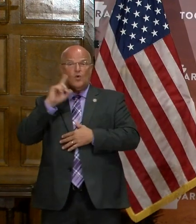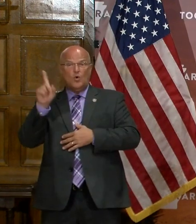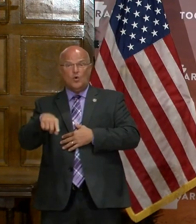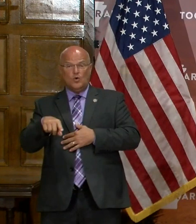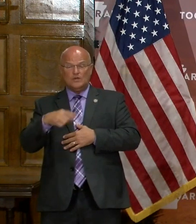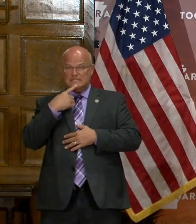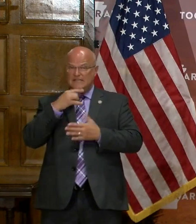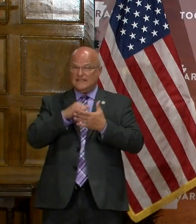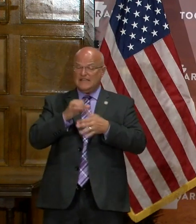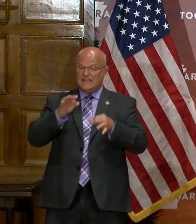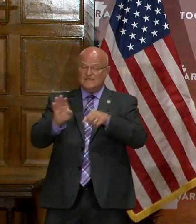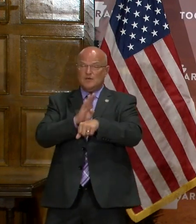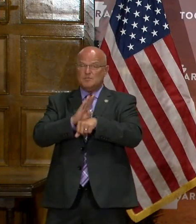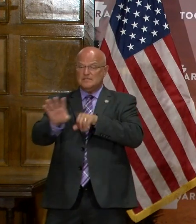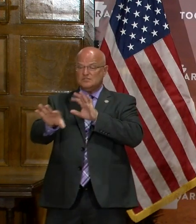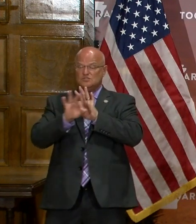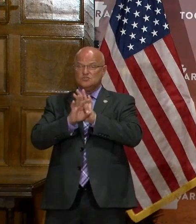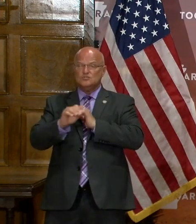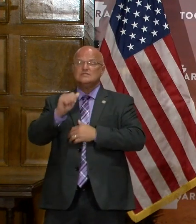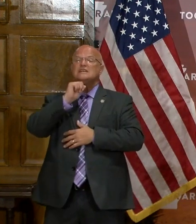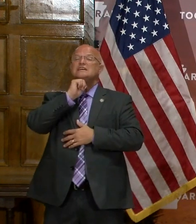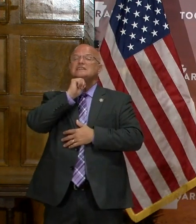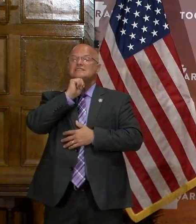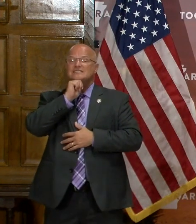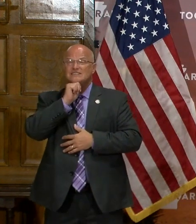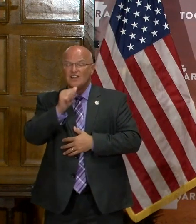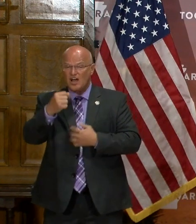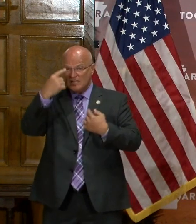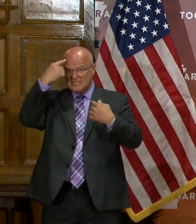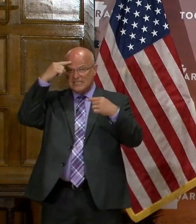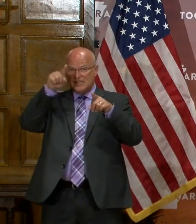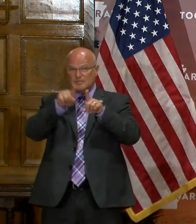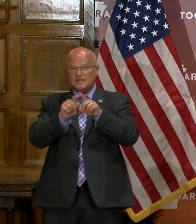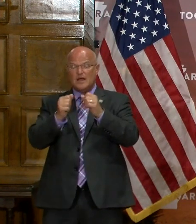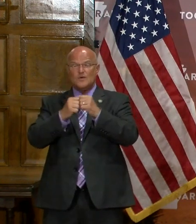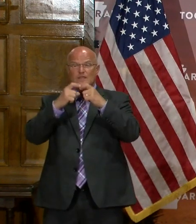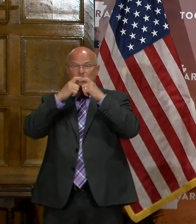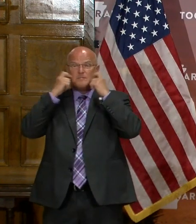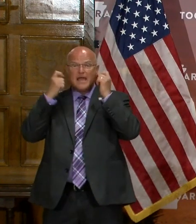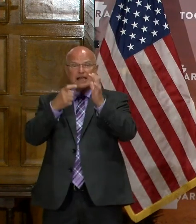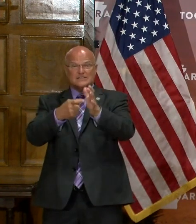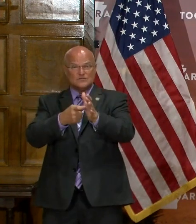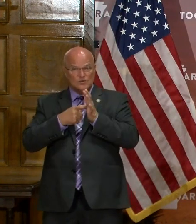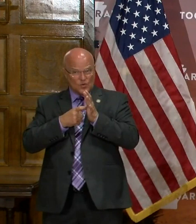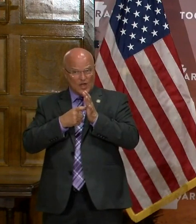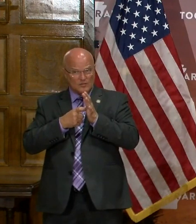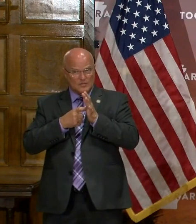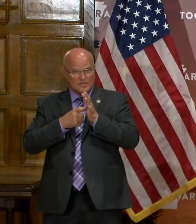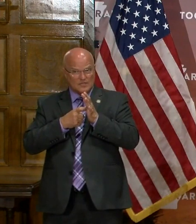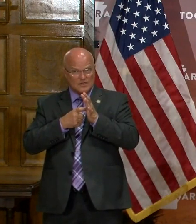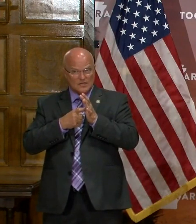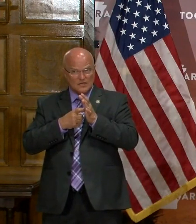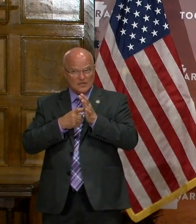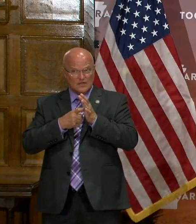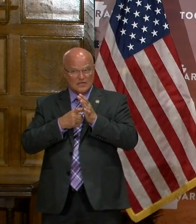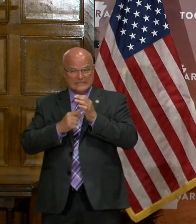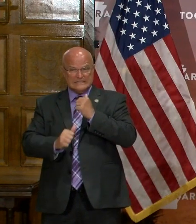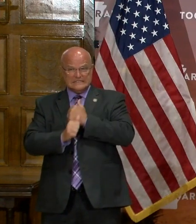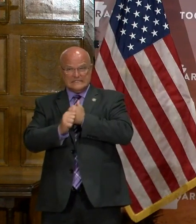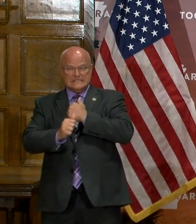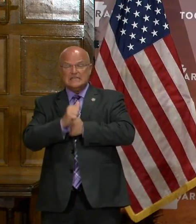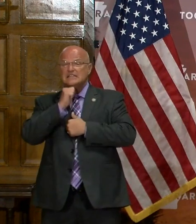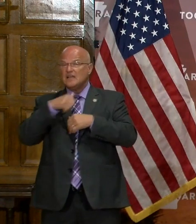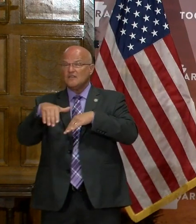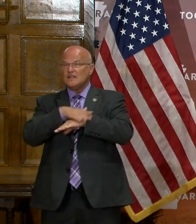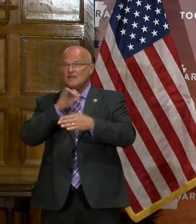That said, if a business chooses not to comply with a mask order in the operation of their business, are they in jeopardy of not